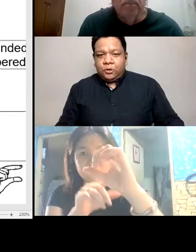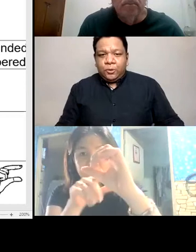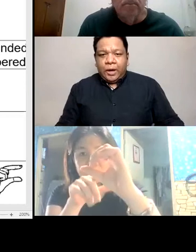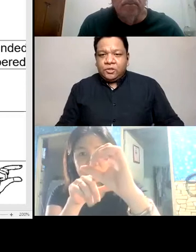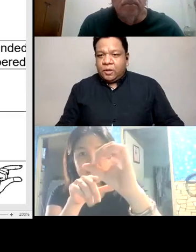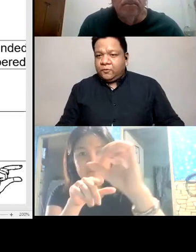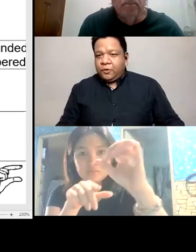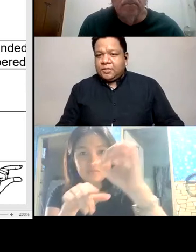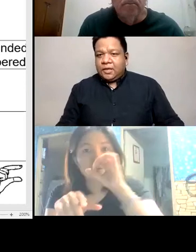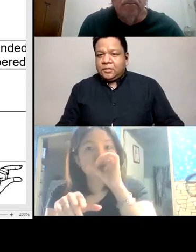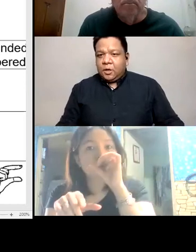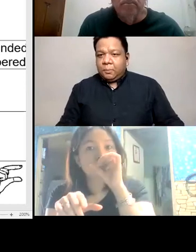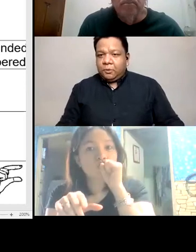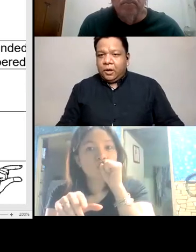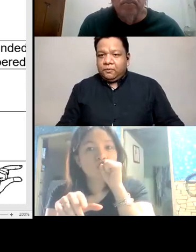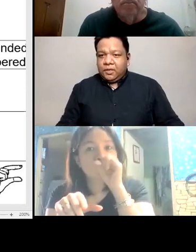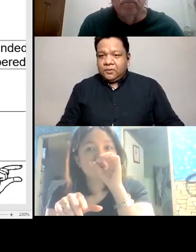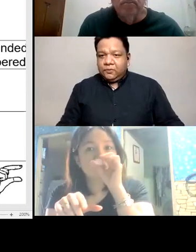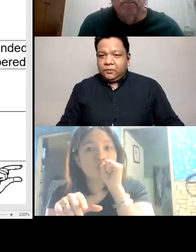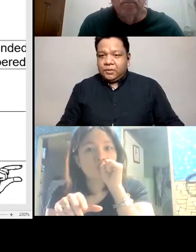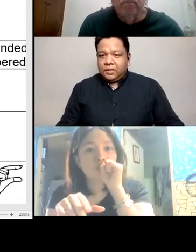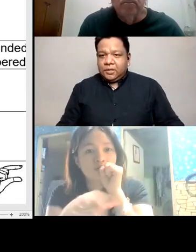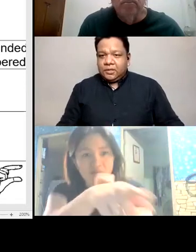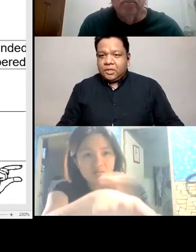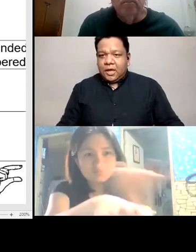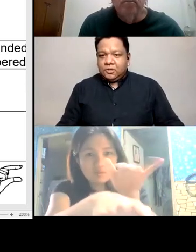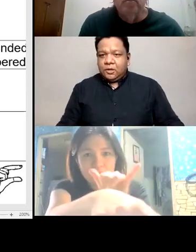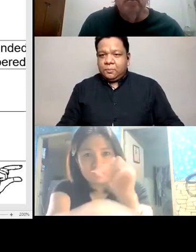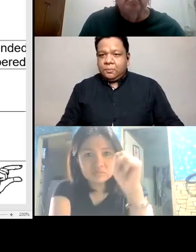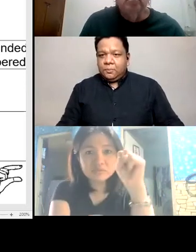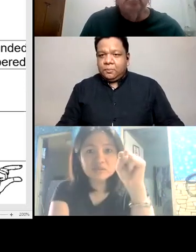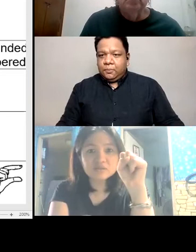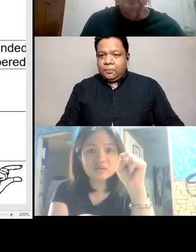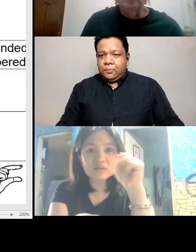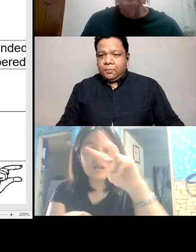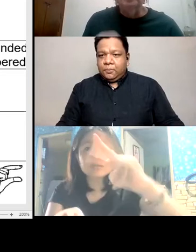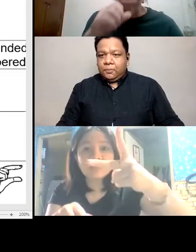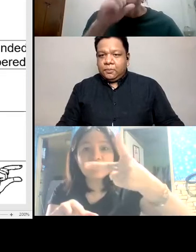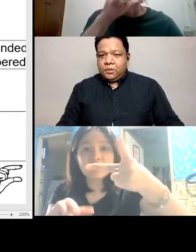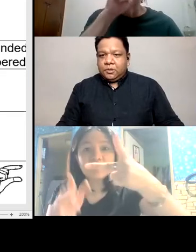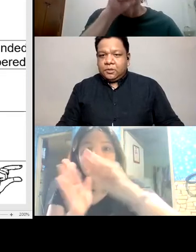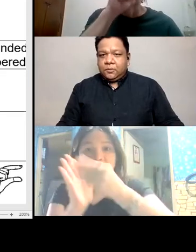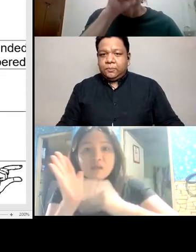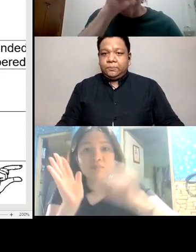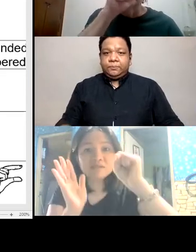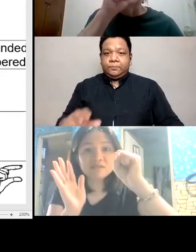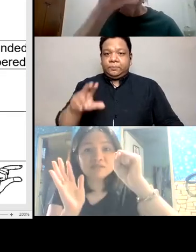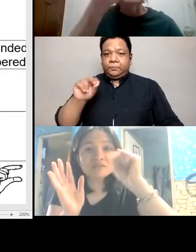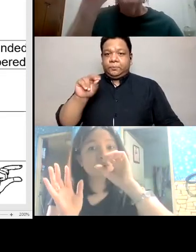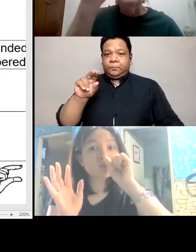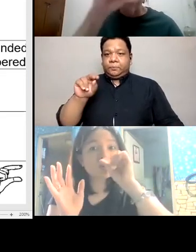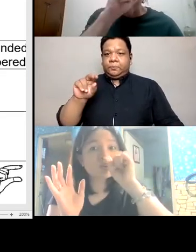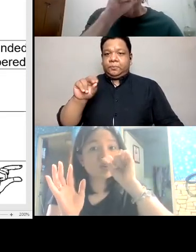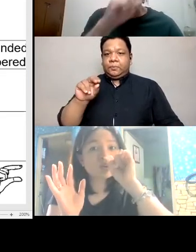there are two handshapes for the sign star apple. You have this first, and then this handshake. No, no. This